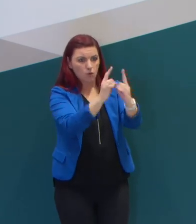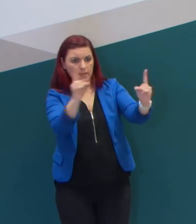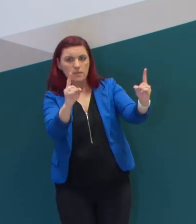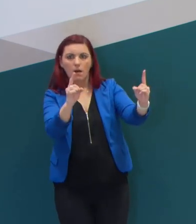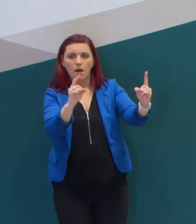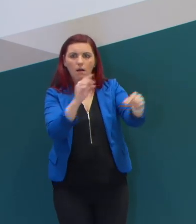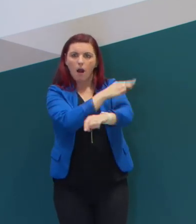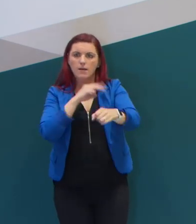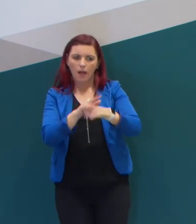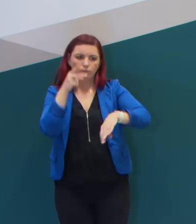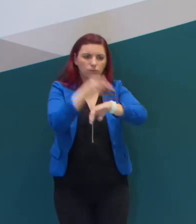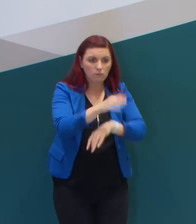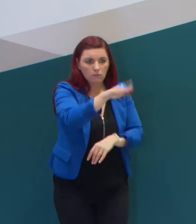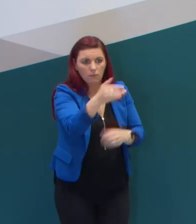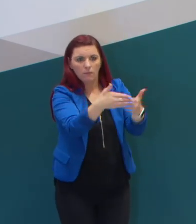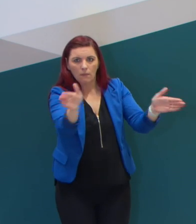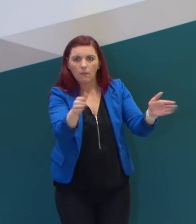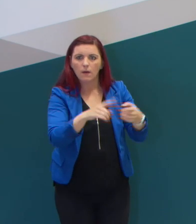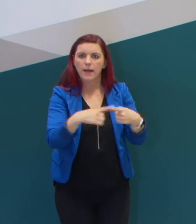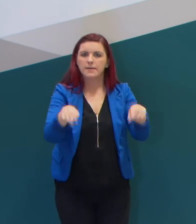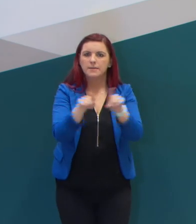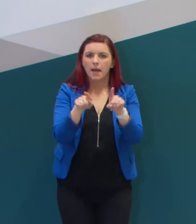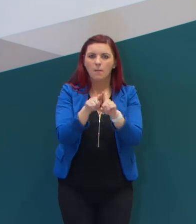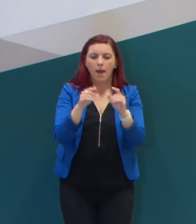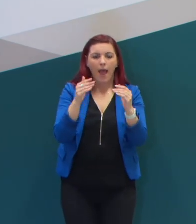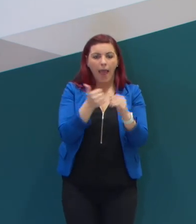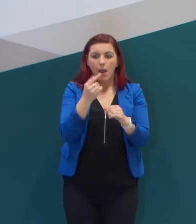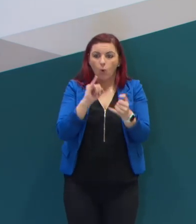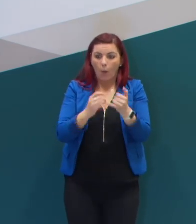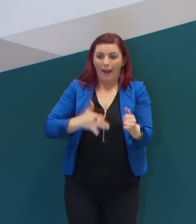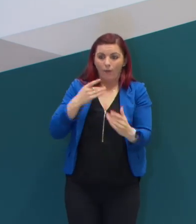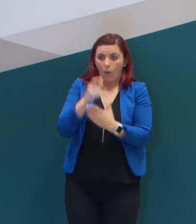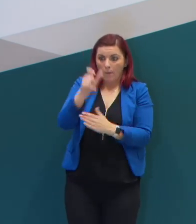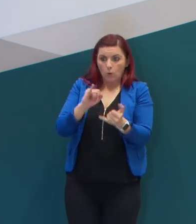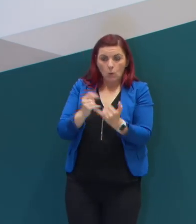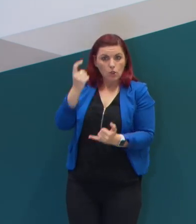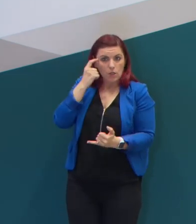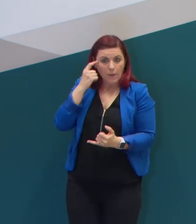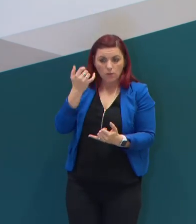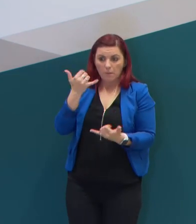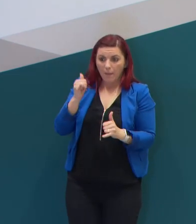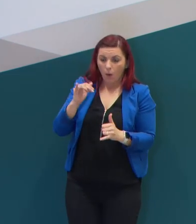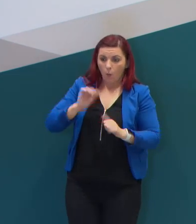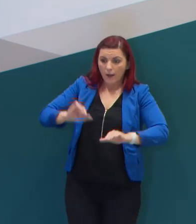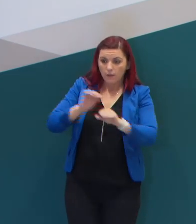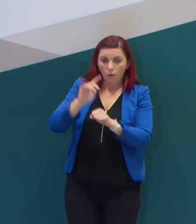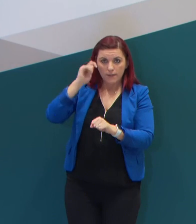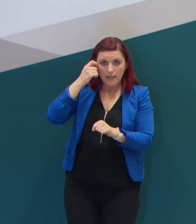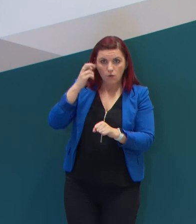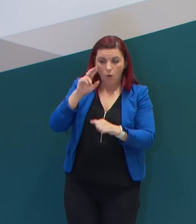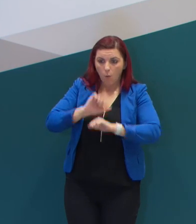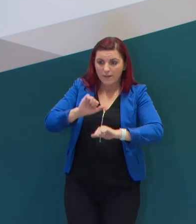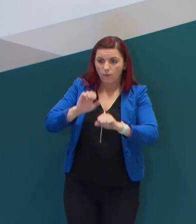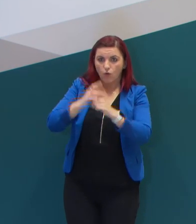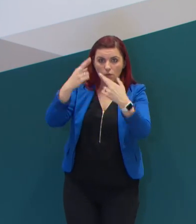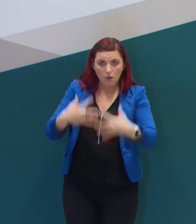measures, that all household contacts of a suspect case, that is a person who is awaiting a test or test result, would